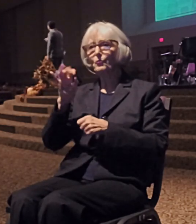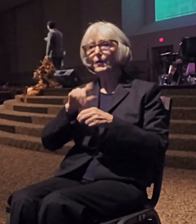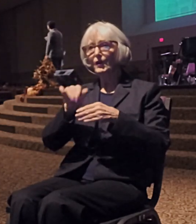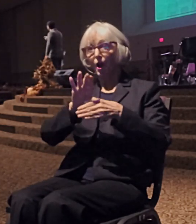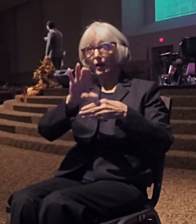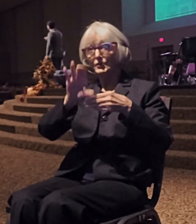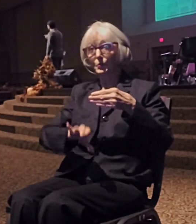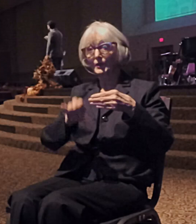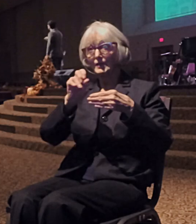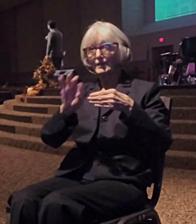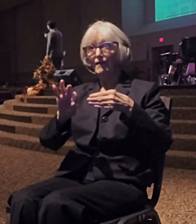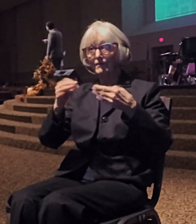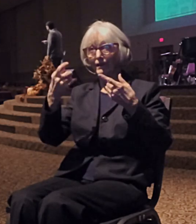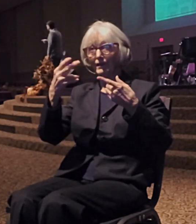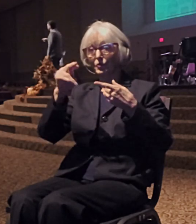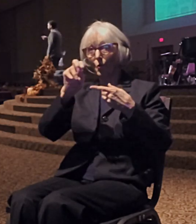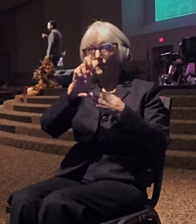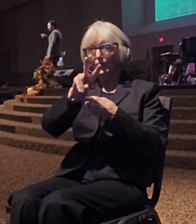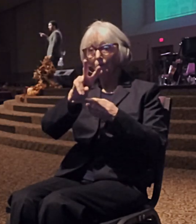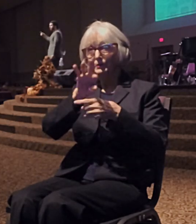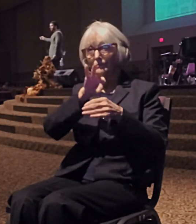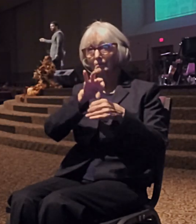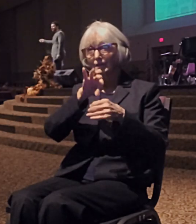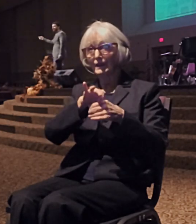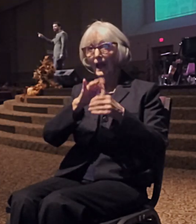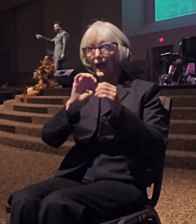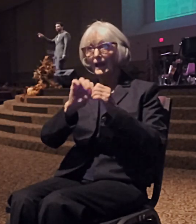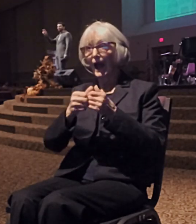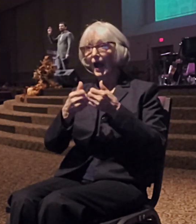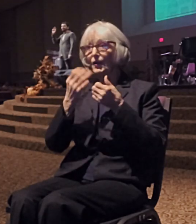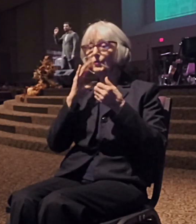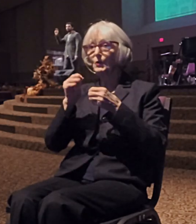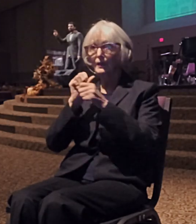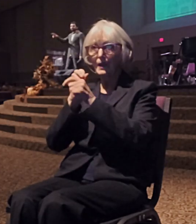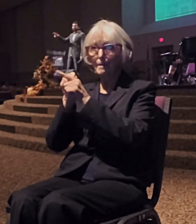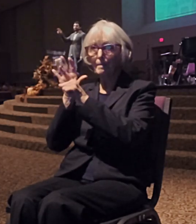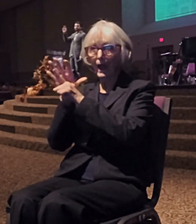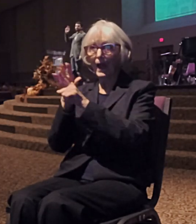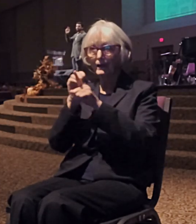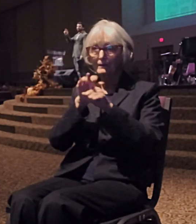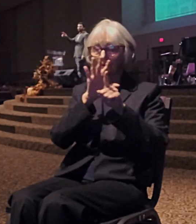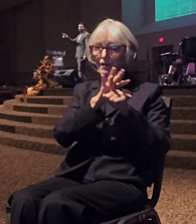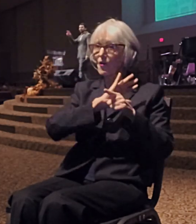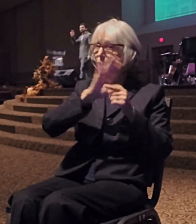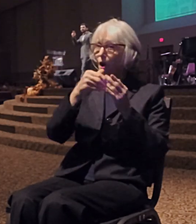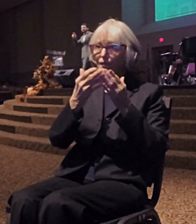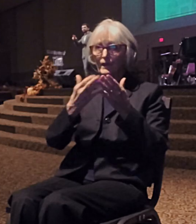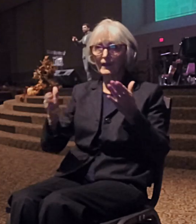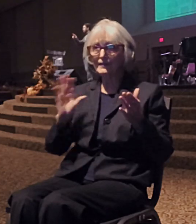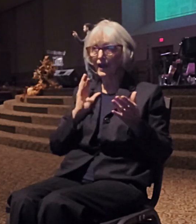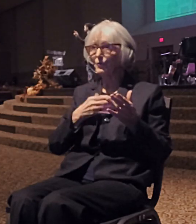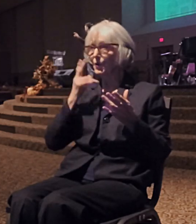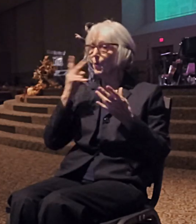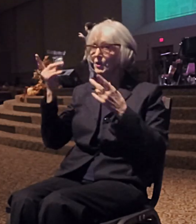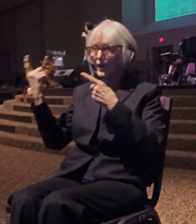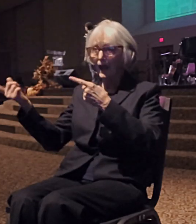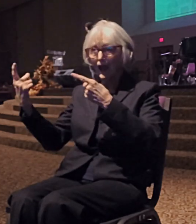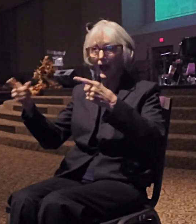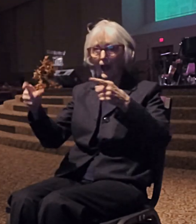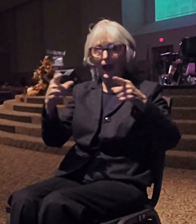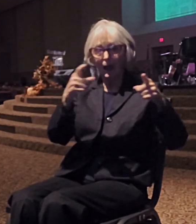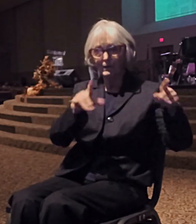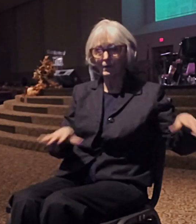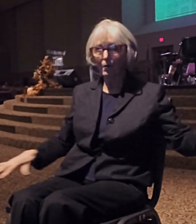will happen in November because of the consequences of how it will impact all of the things that we are watching take place throughout